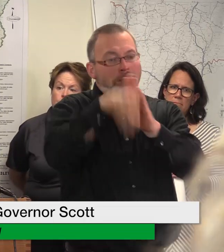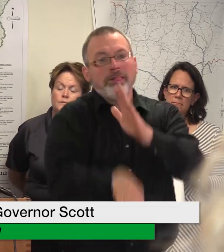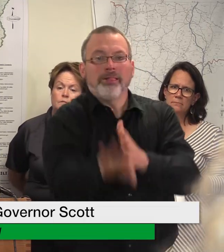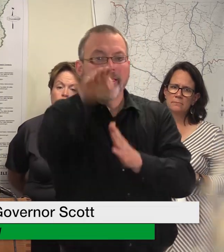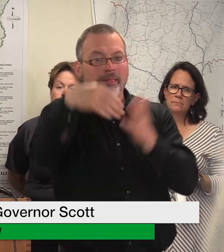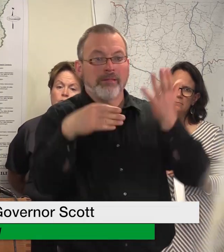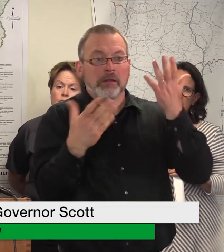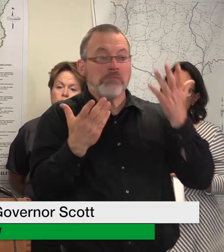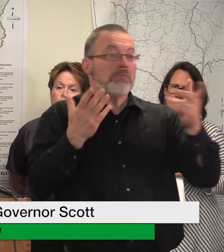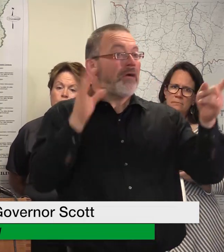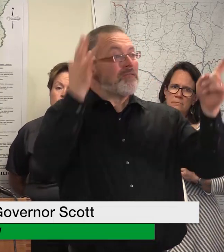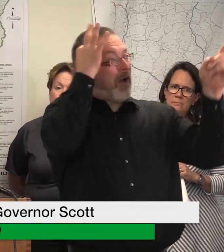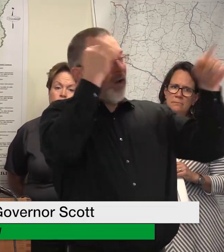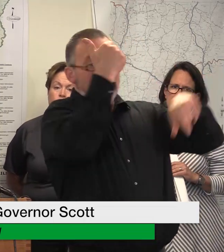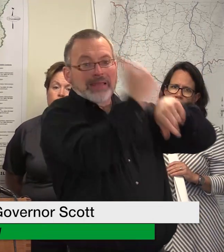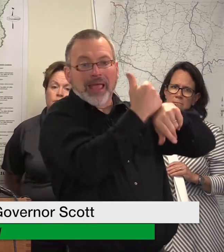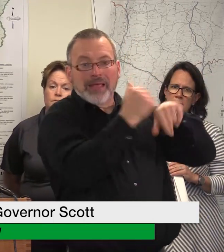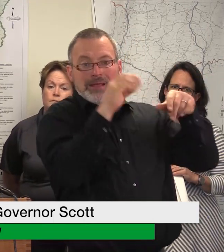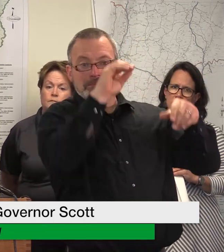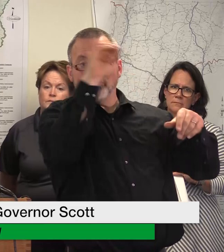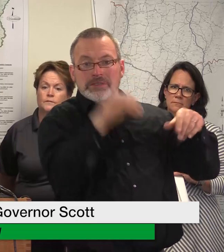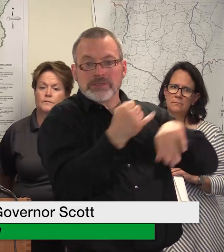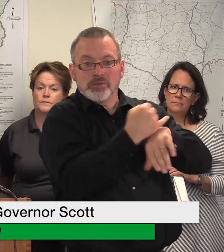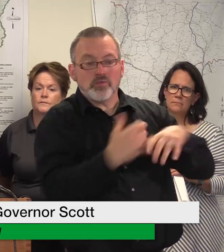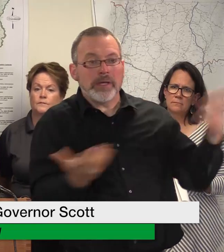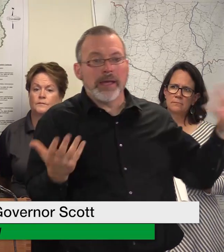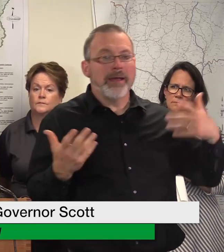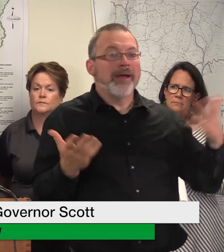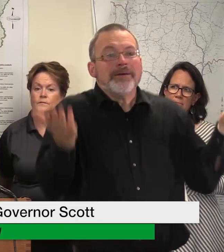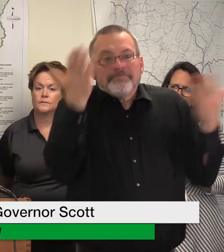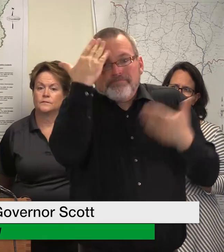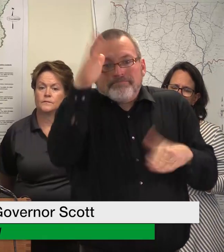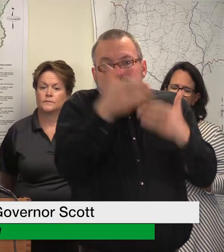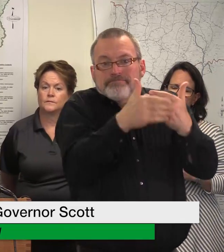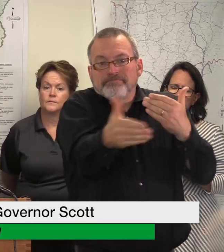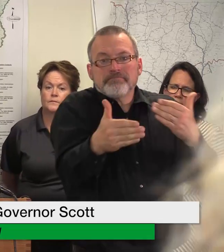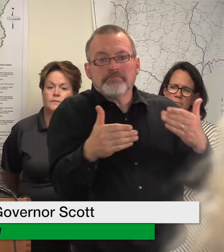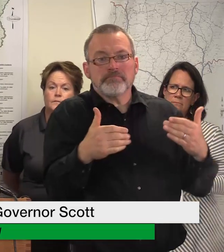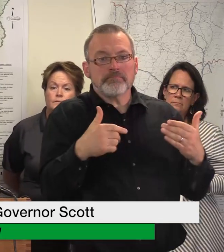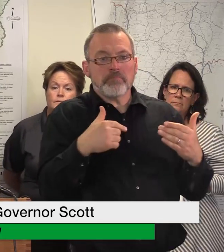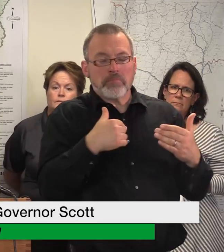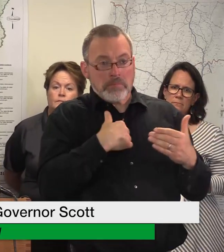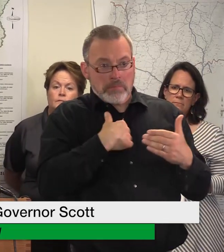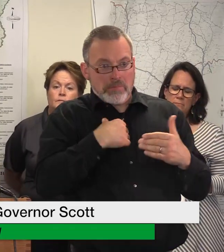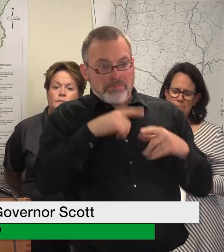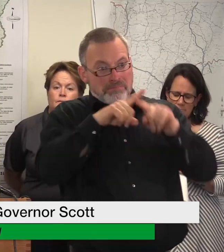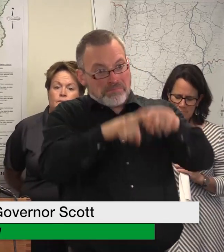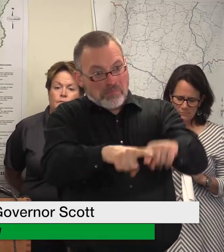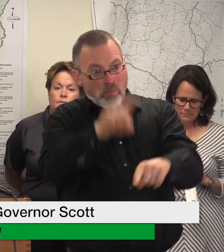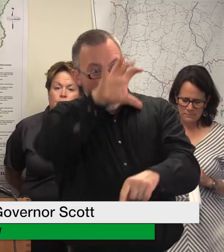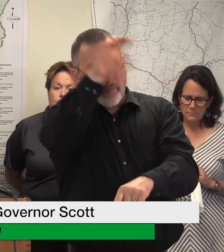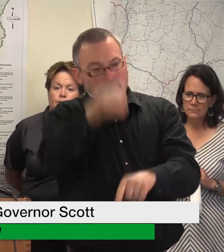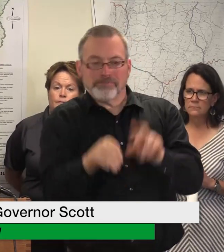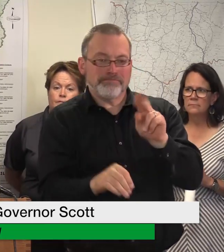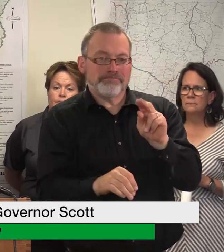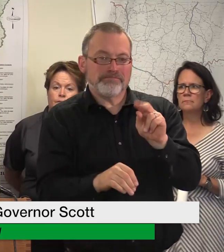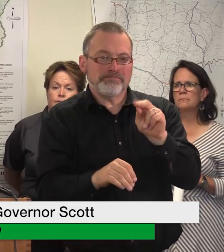and whether there is a recession or not, so that we can't count on that in